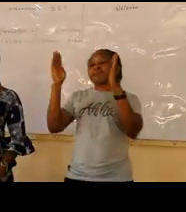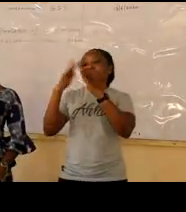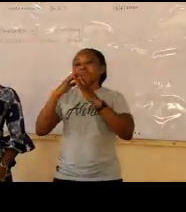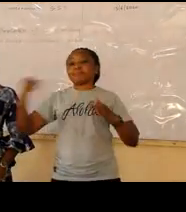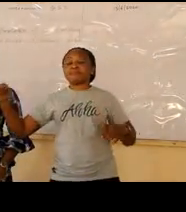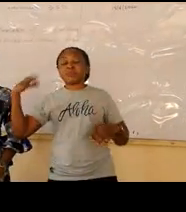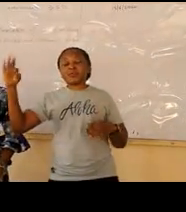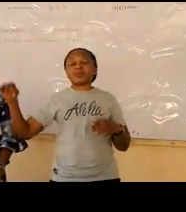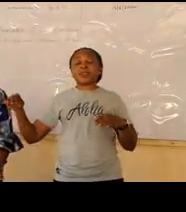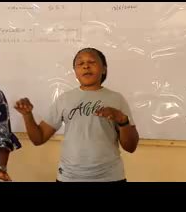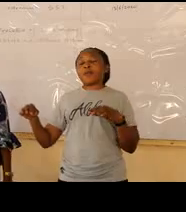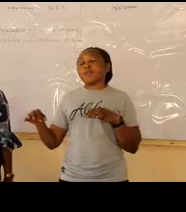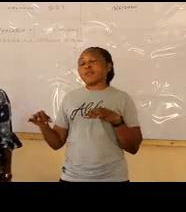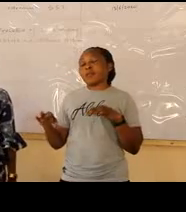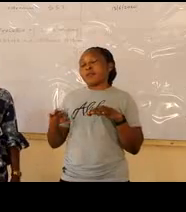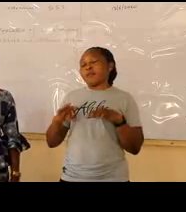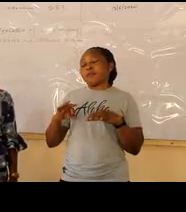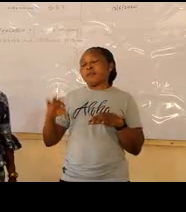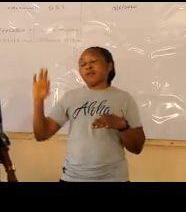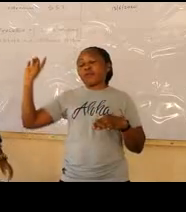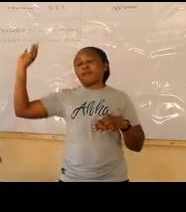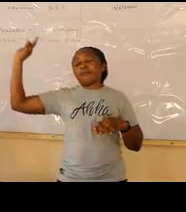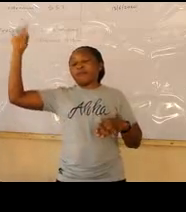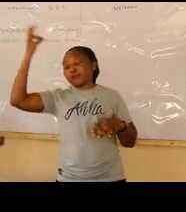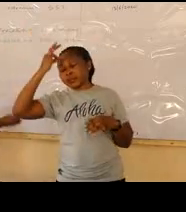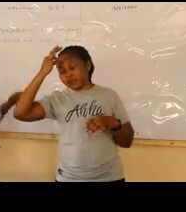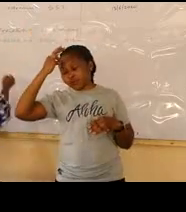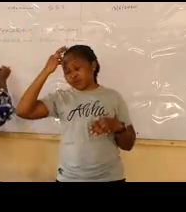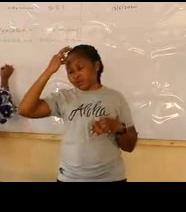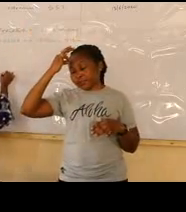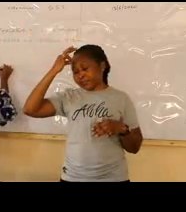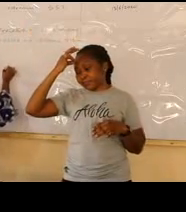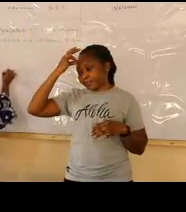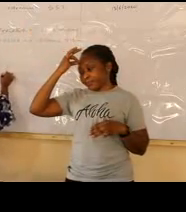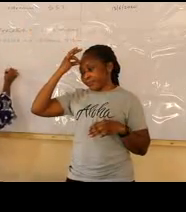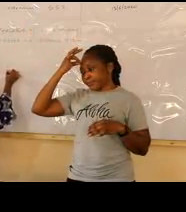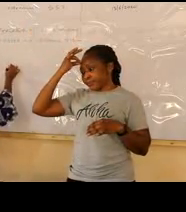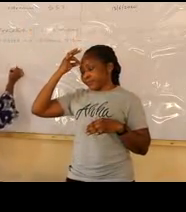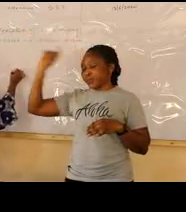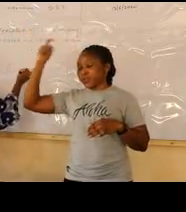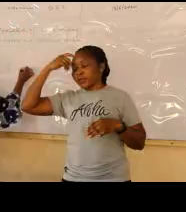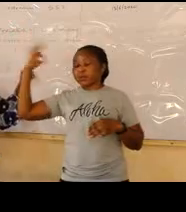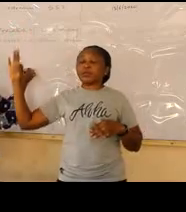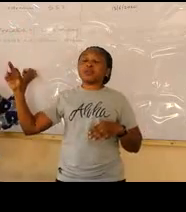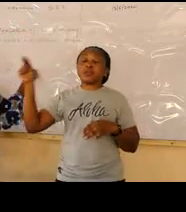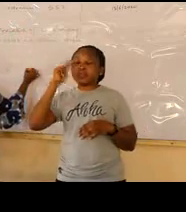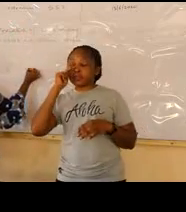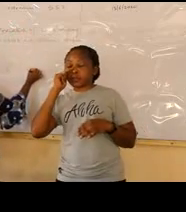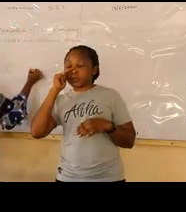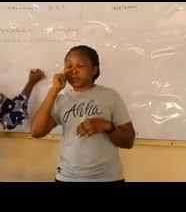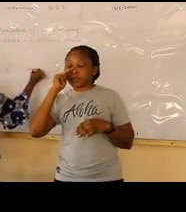Nigeria is a bicameral legislature. We have